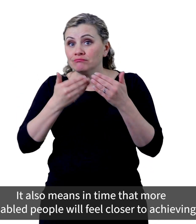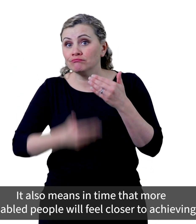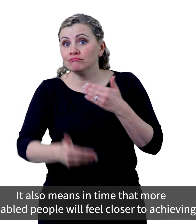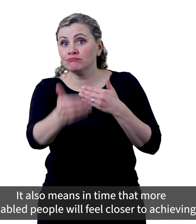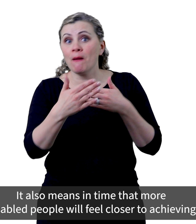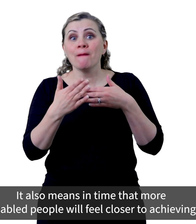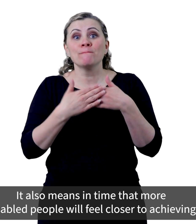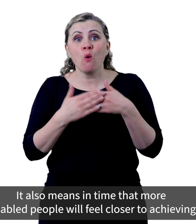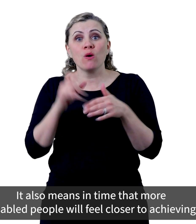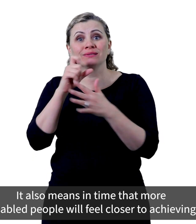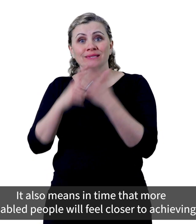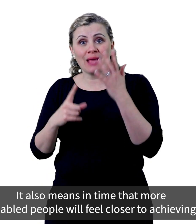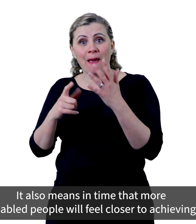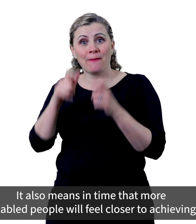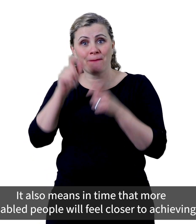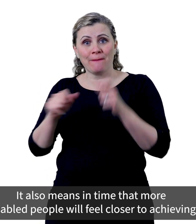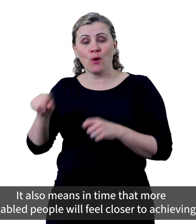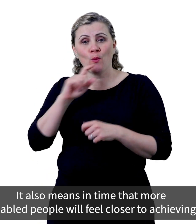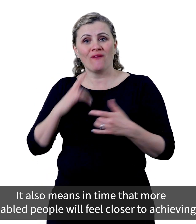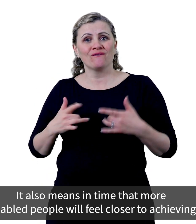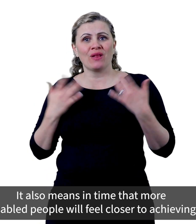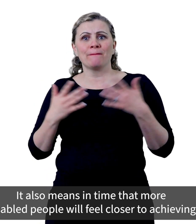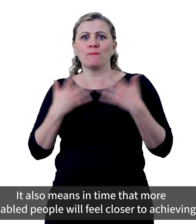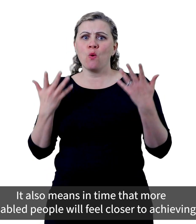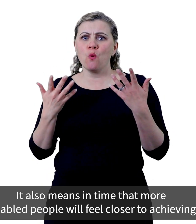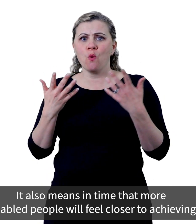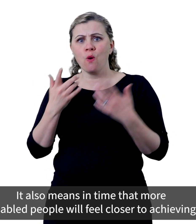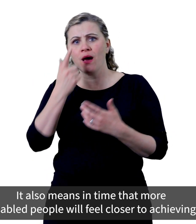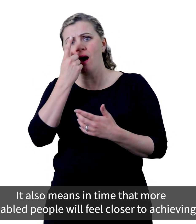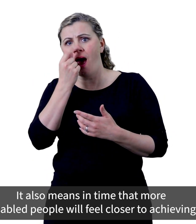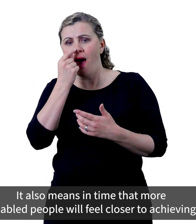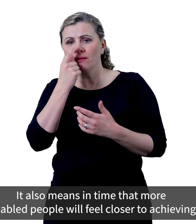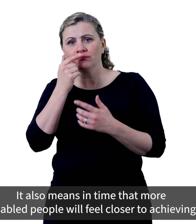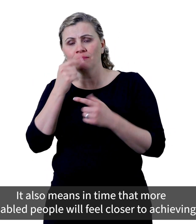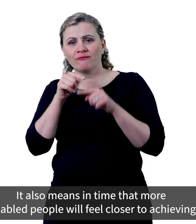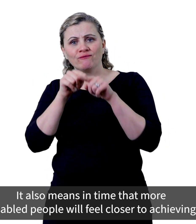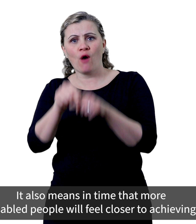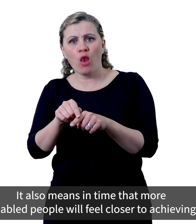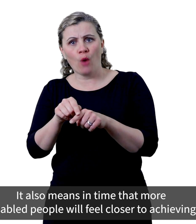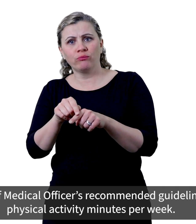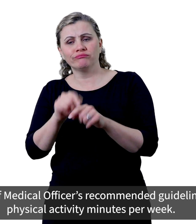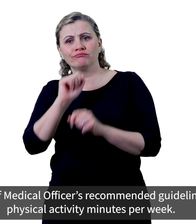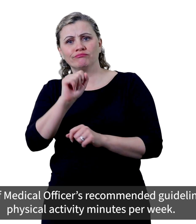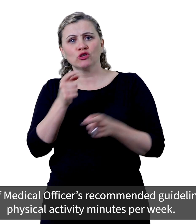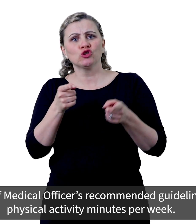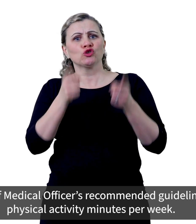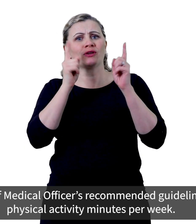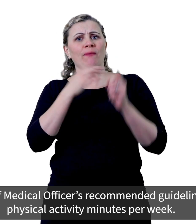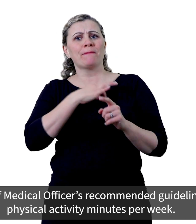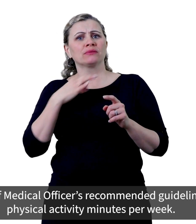It also means, in time, that more disabled people will feel close to achieving the Chief Medical Officer's